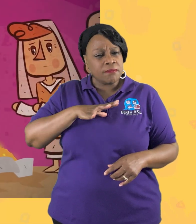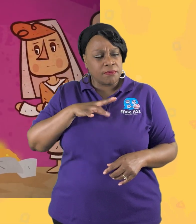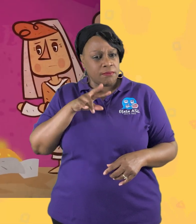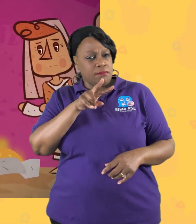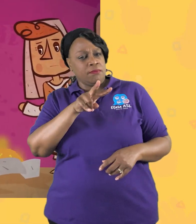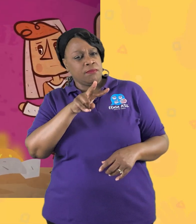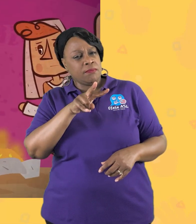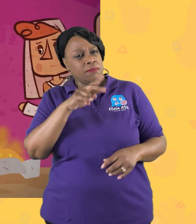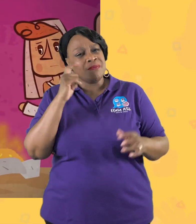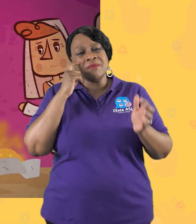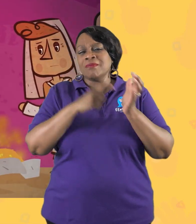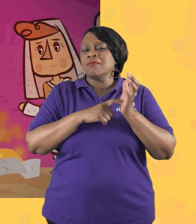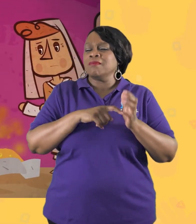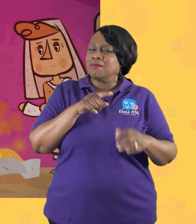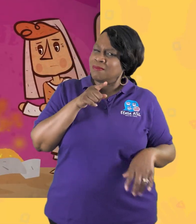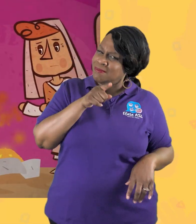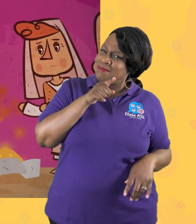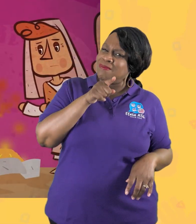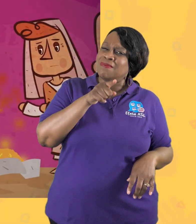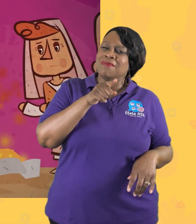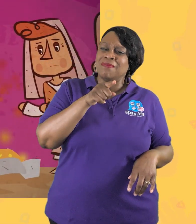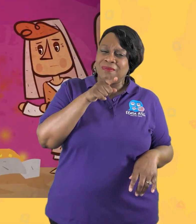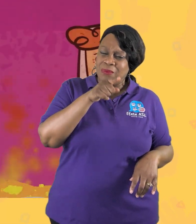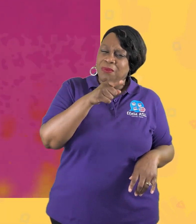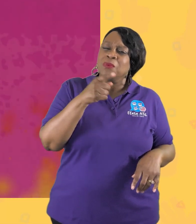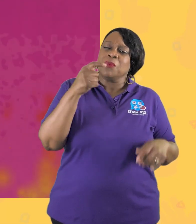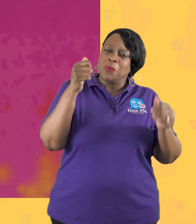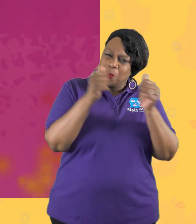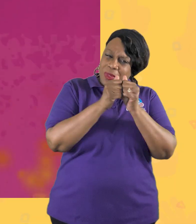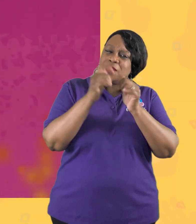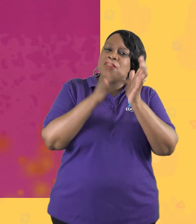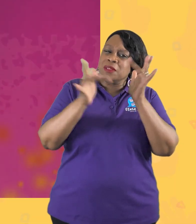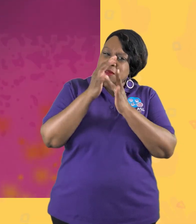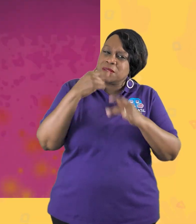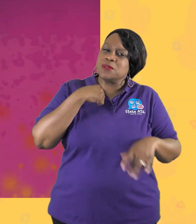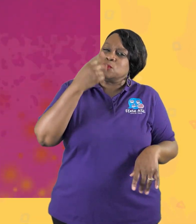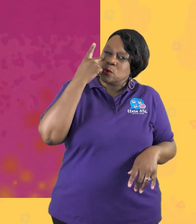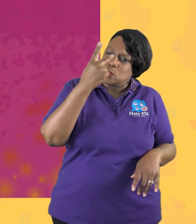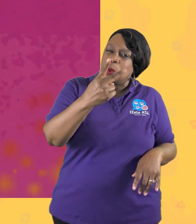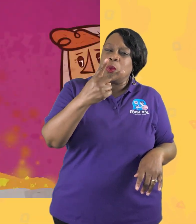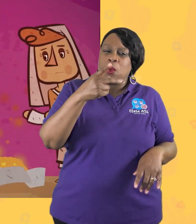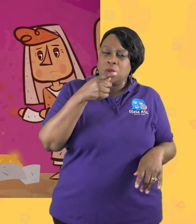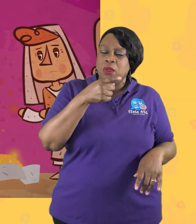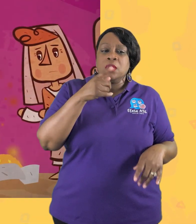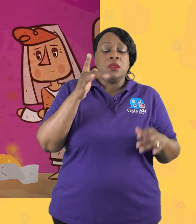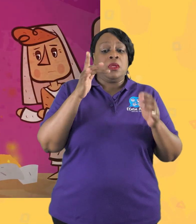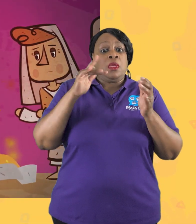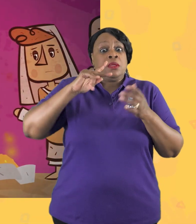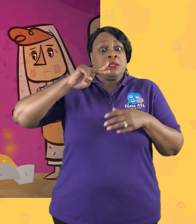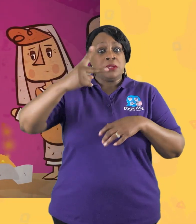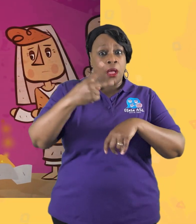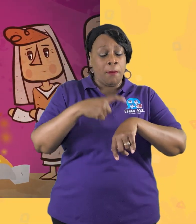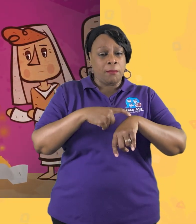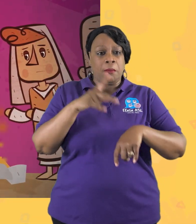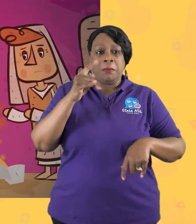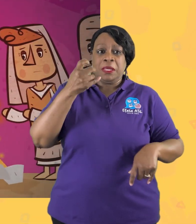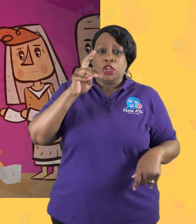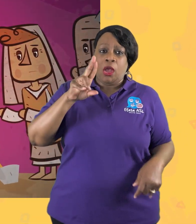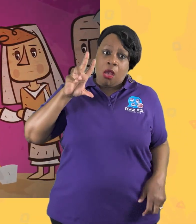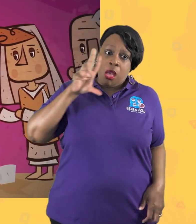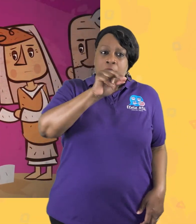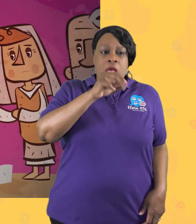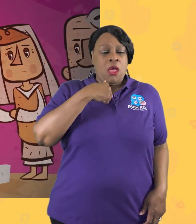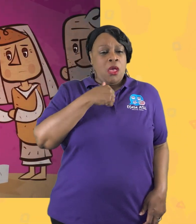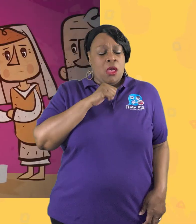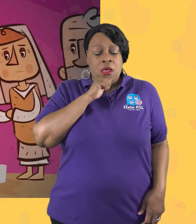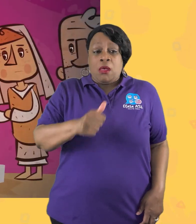After a while, someone else looked at him and said, "You must be one of them." Whoa. Peter, for a second time, said,